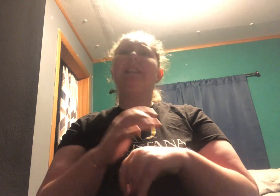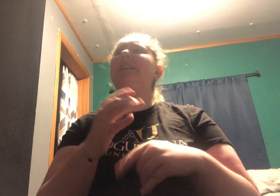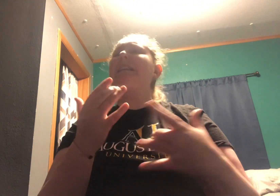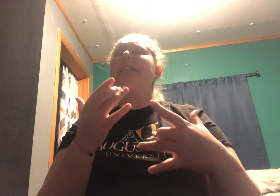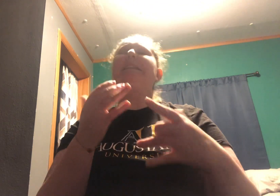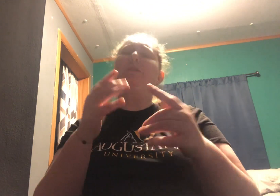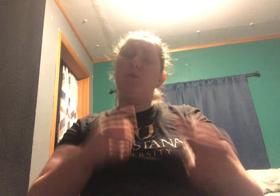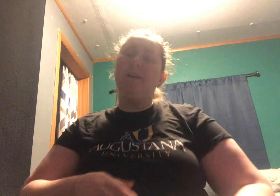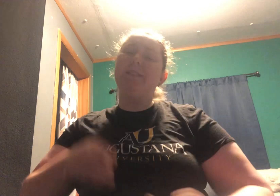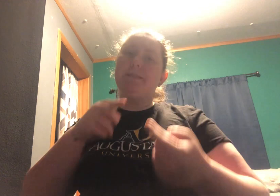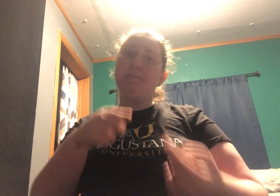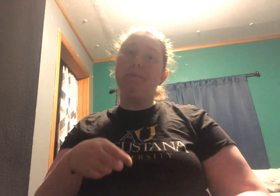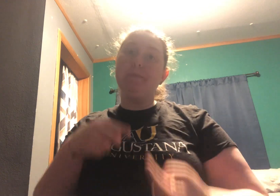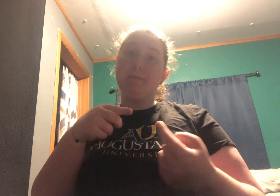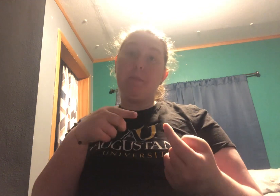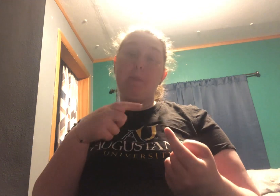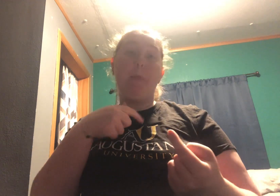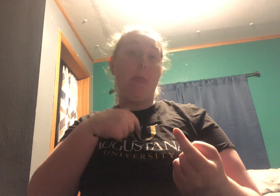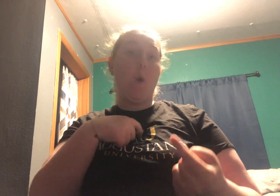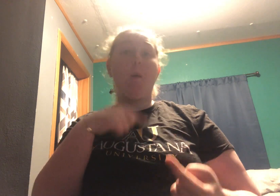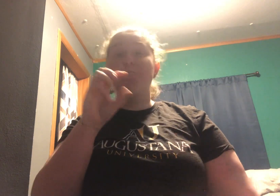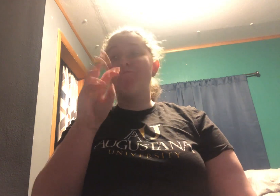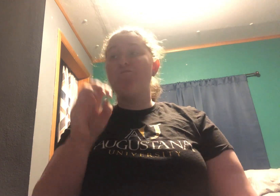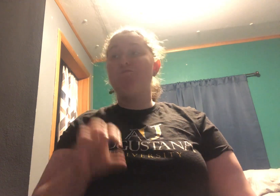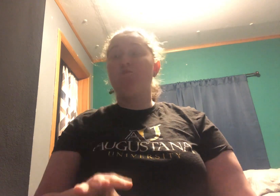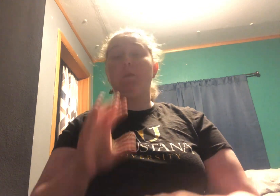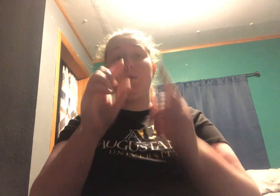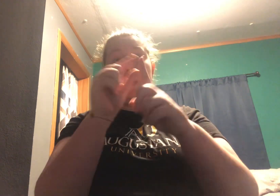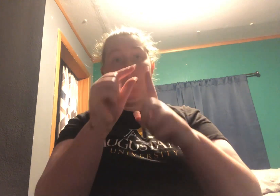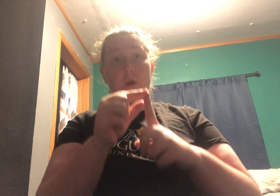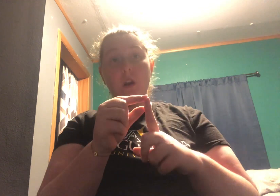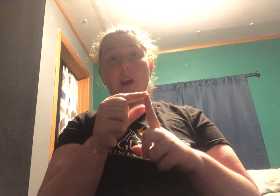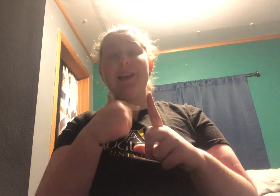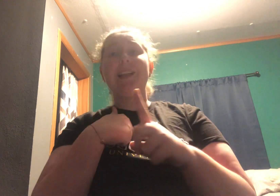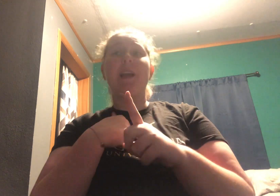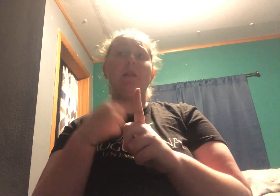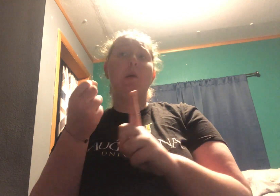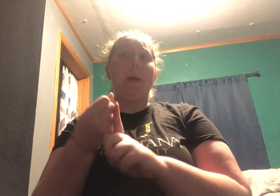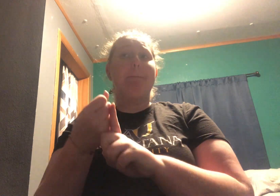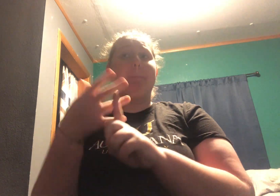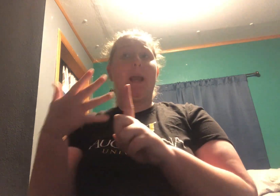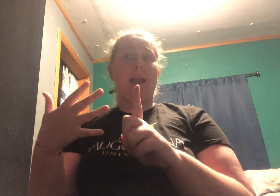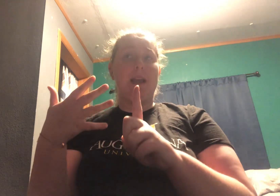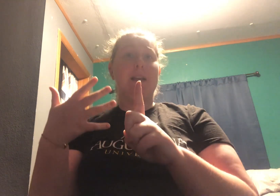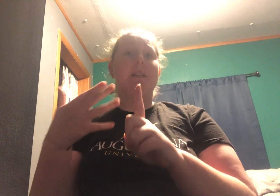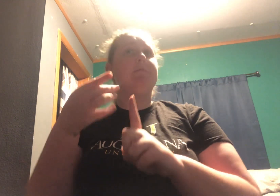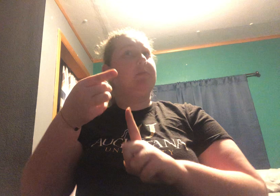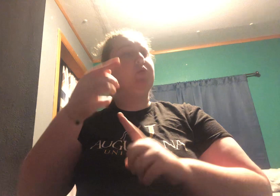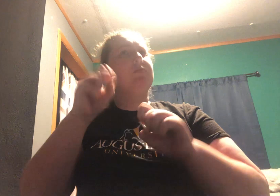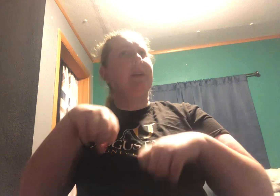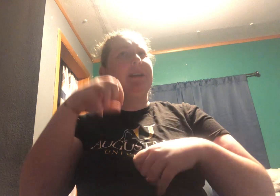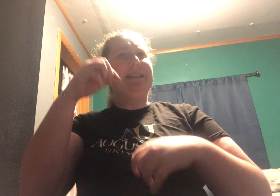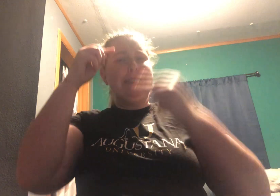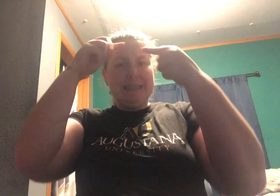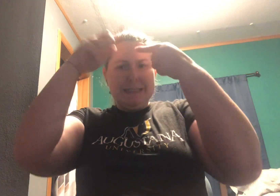the word. I'm gonna talk a little bit about it, and then while I'm talking, you can think about how to spell it. Okay. So our first word